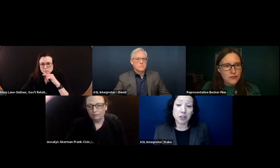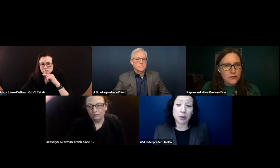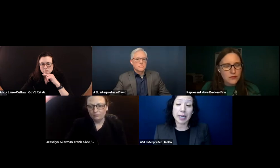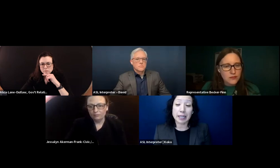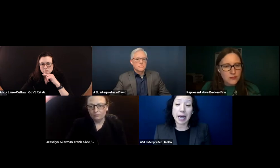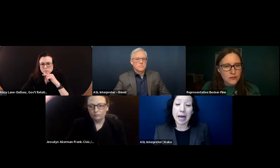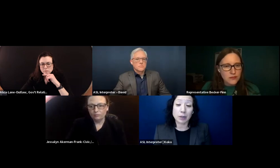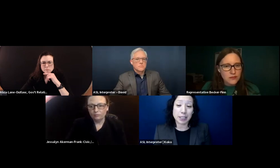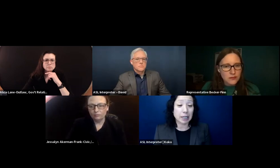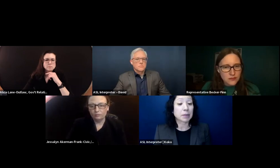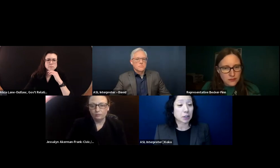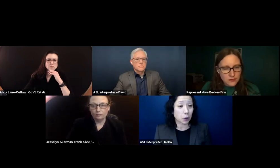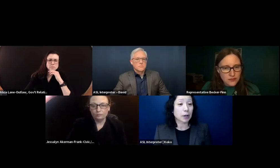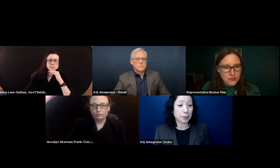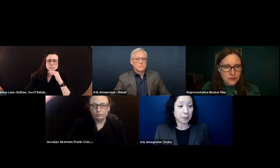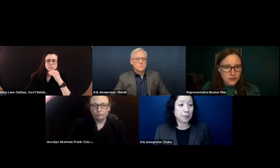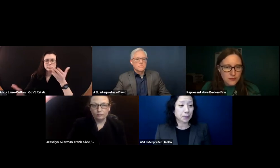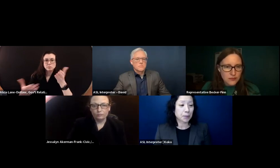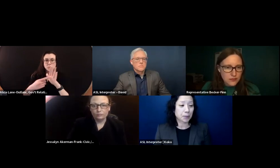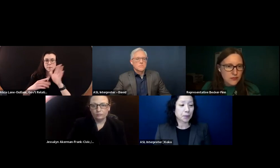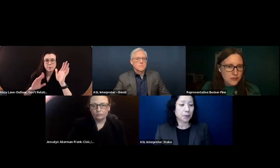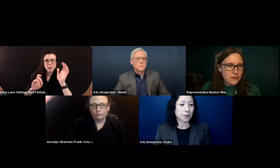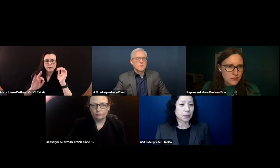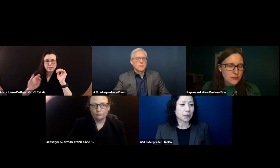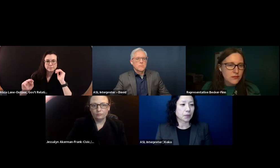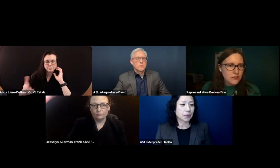big issue in outstate Minnesota.